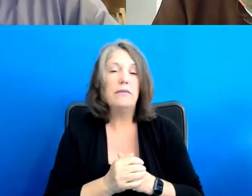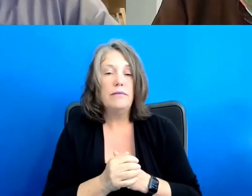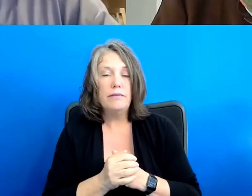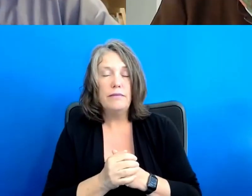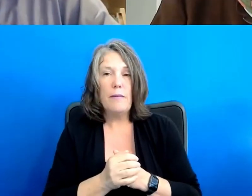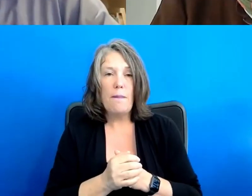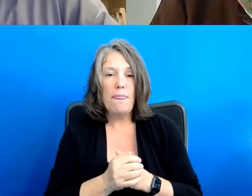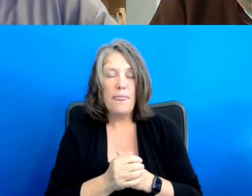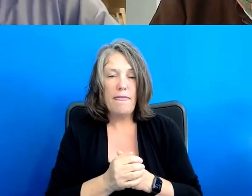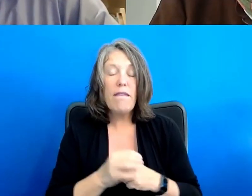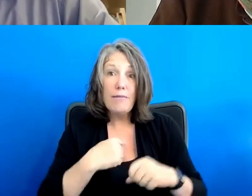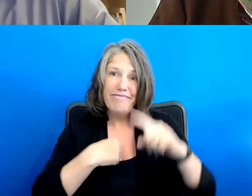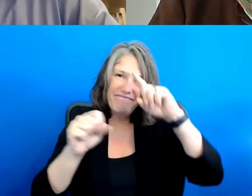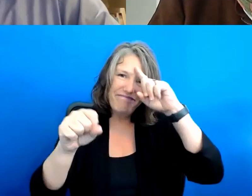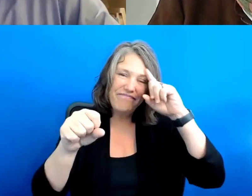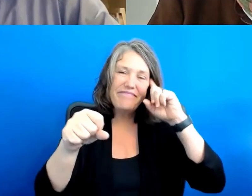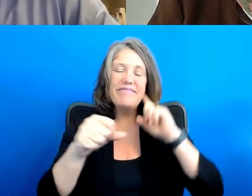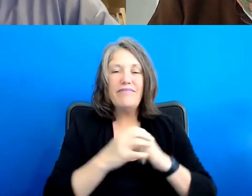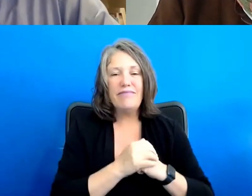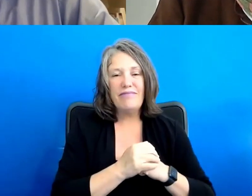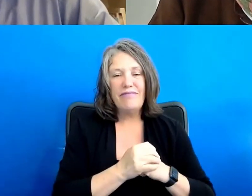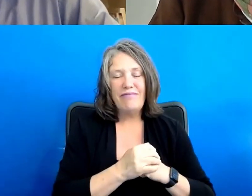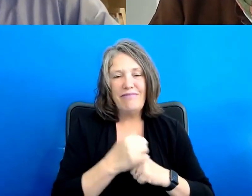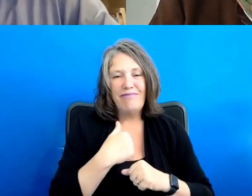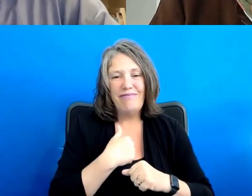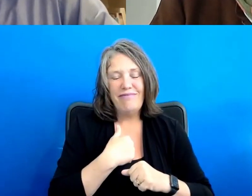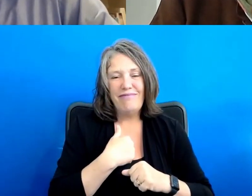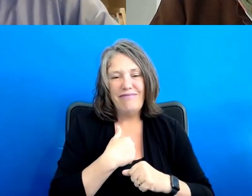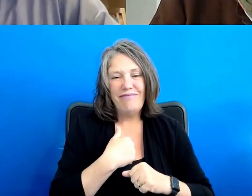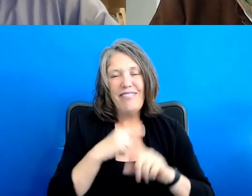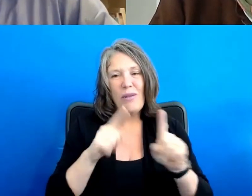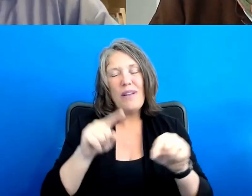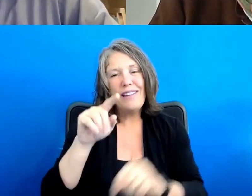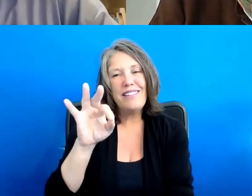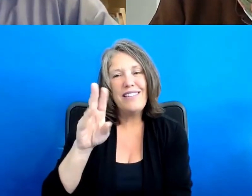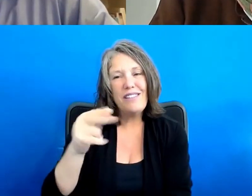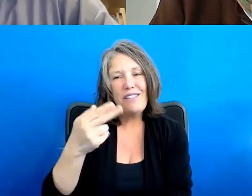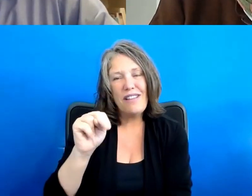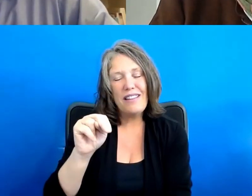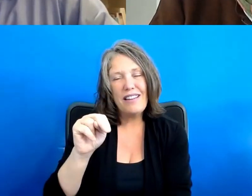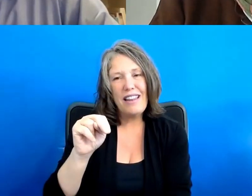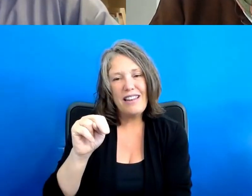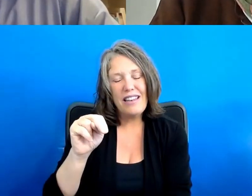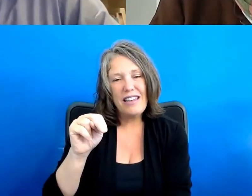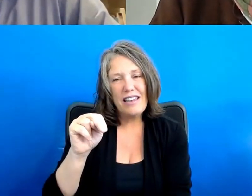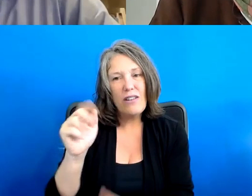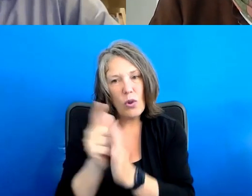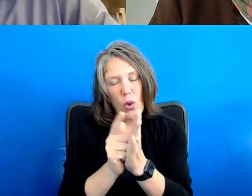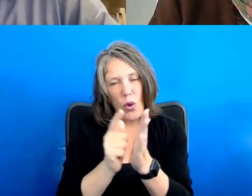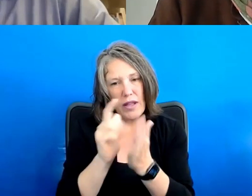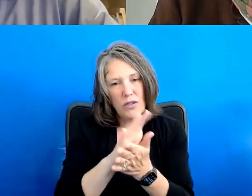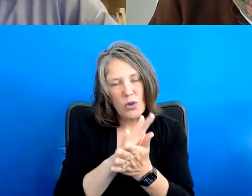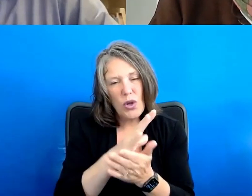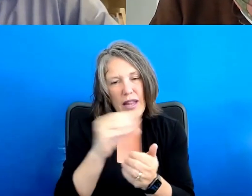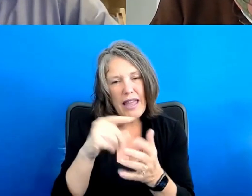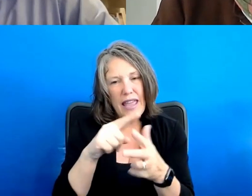quite well. I go to Wuhan Law School, as well as Fudan in Shanghai, in